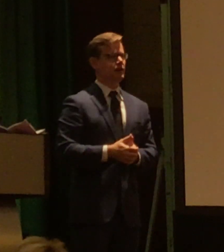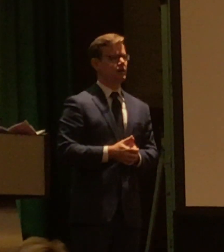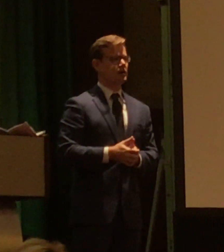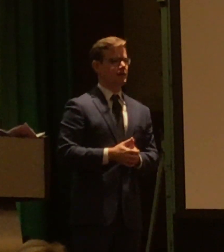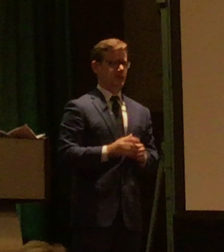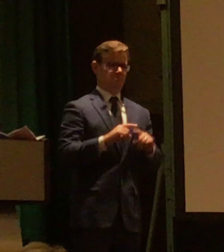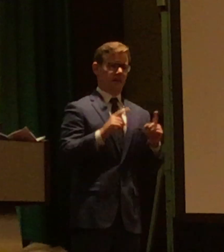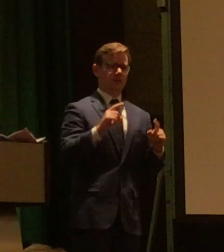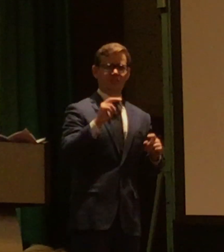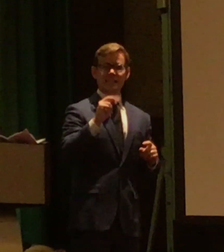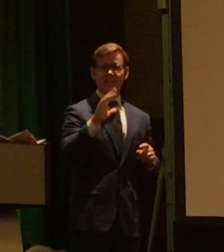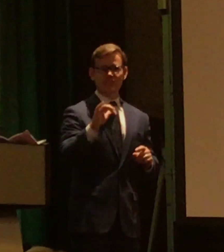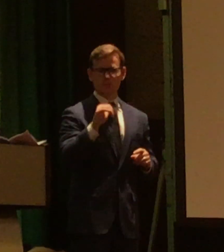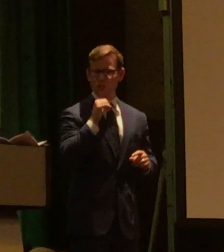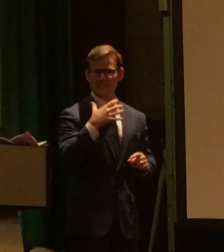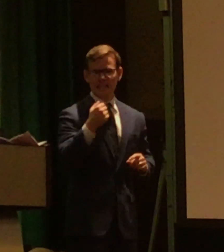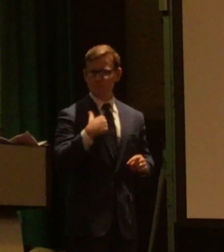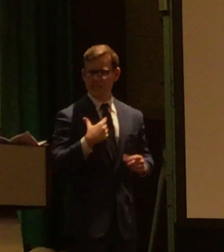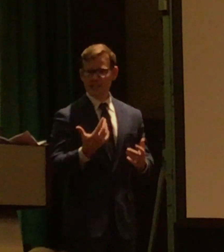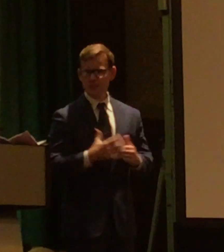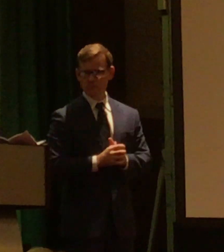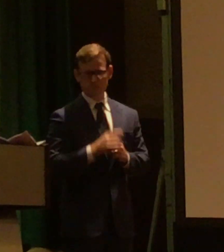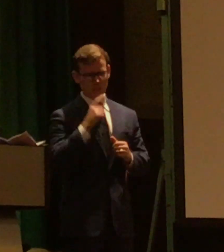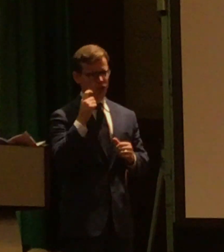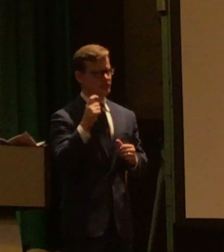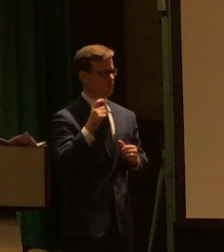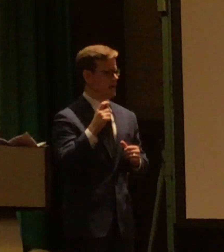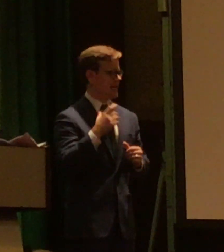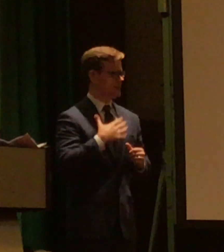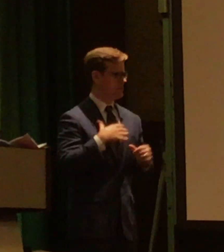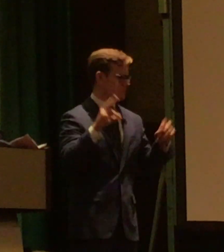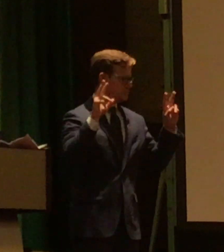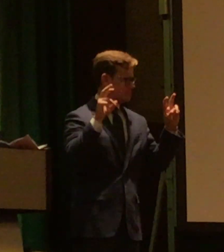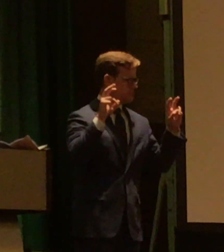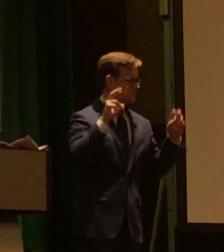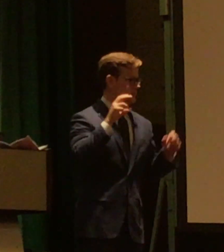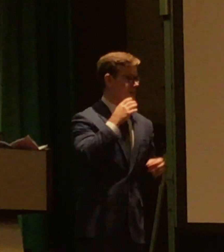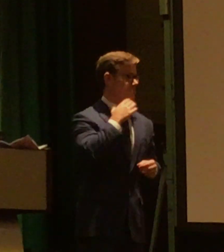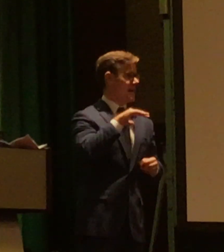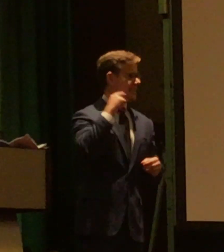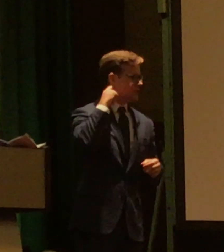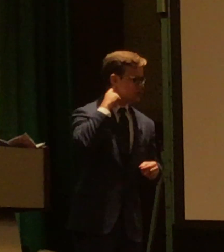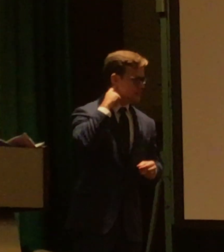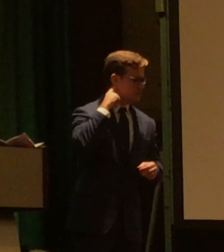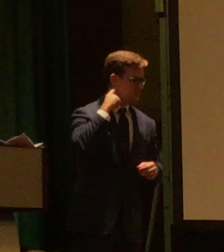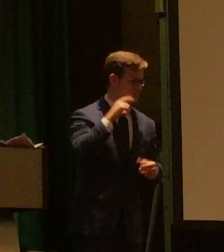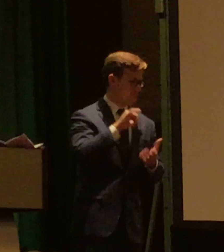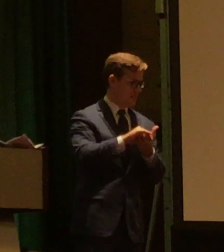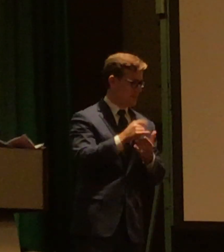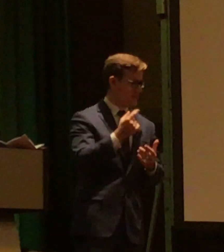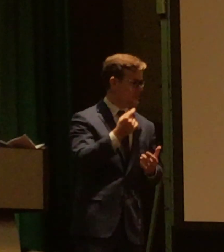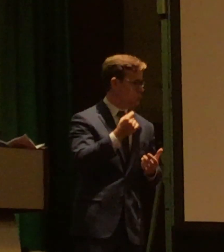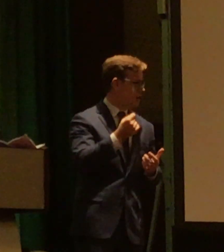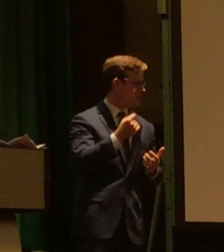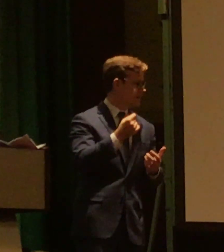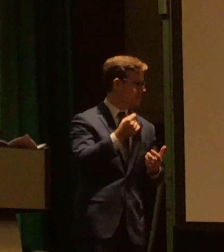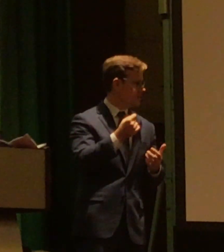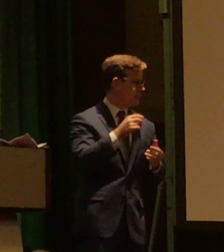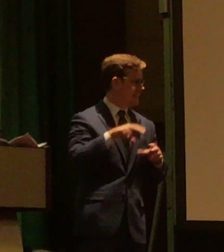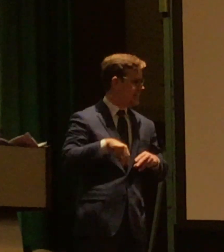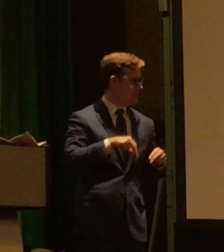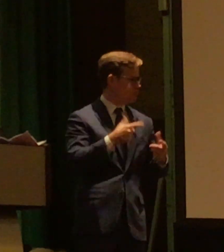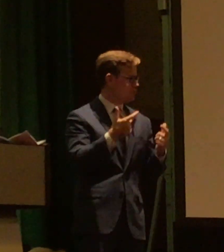me, and I wanted to serve my country as well, but the Navy would not accept me because of my quote-unquote bad